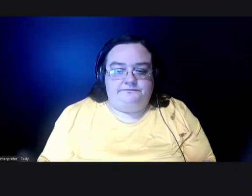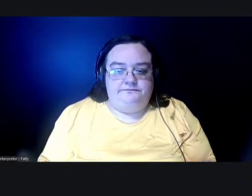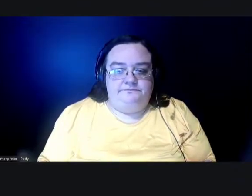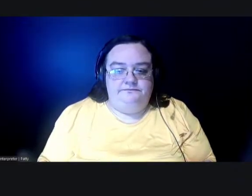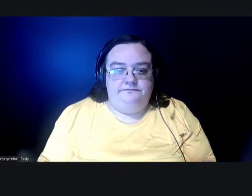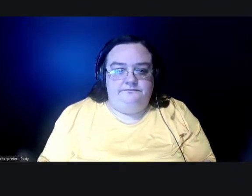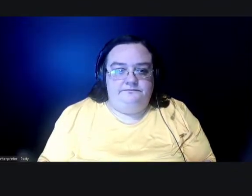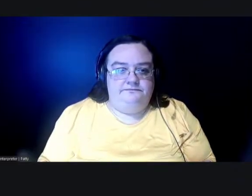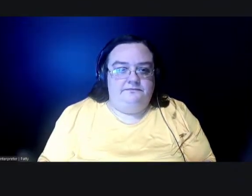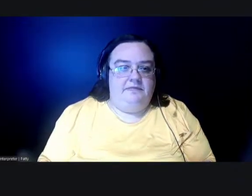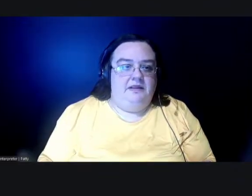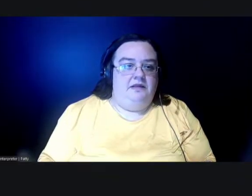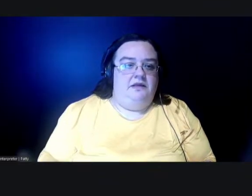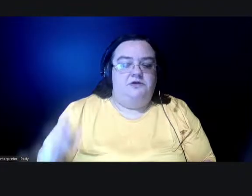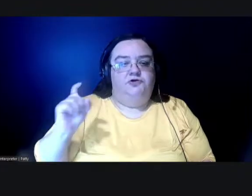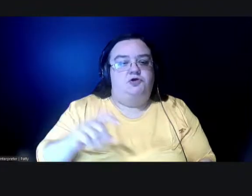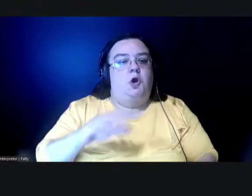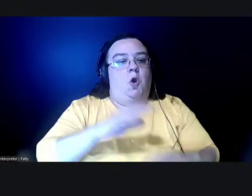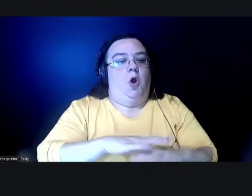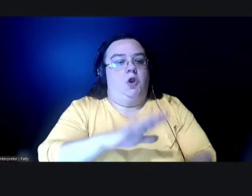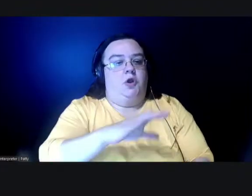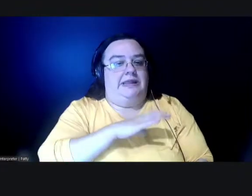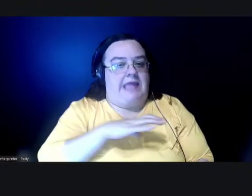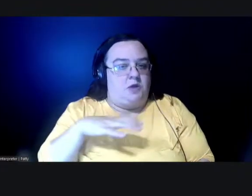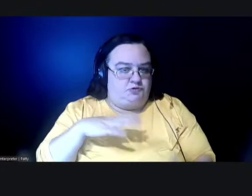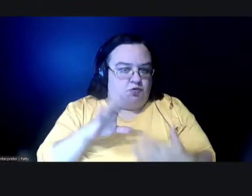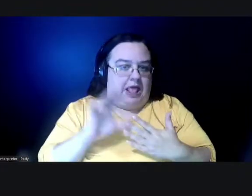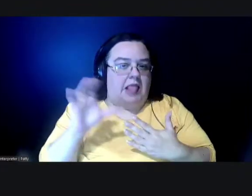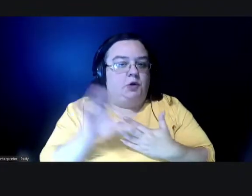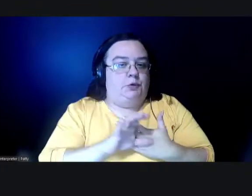It should be on your council calendar.